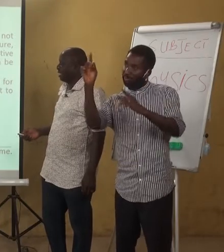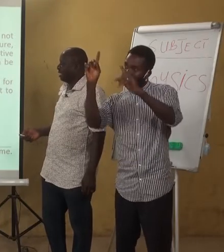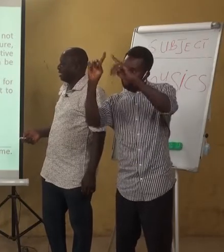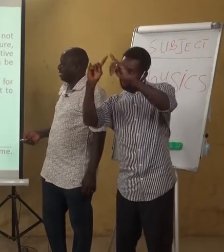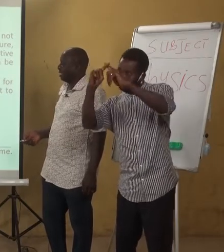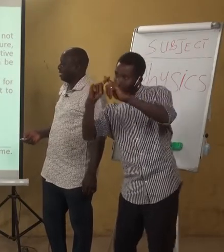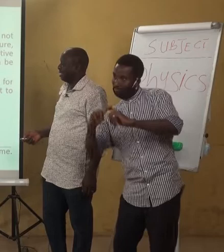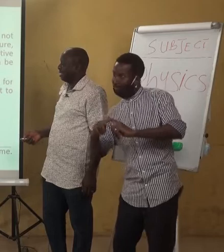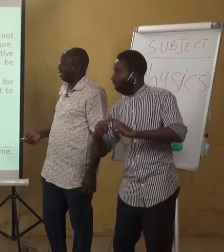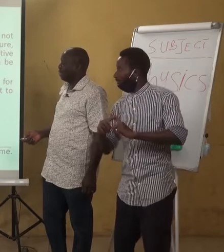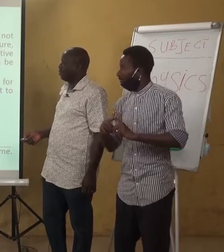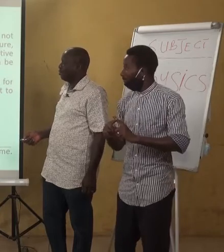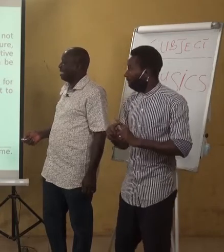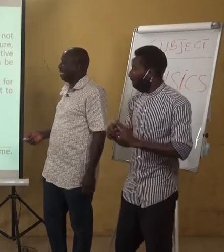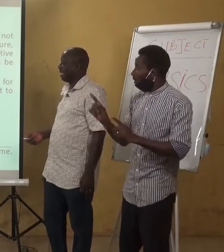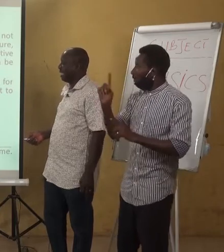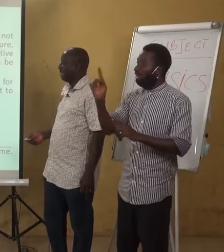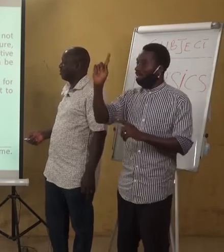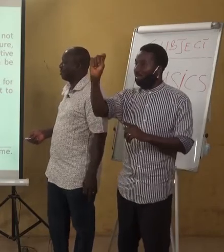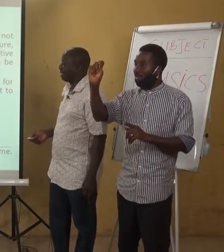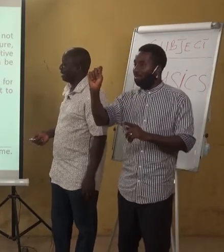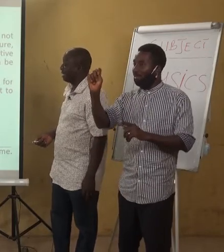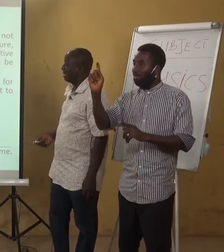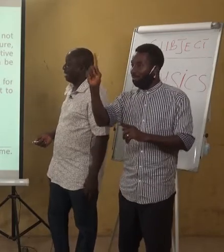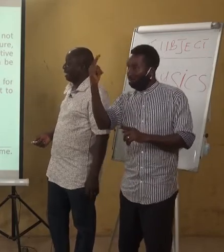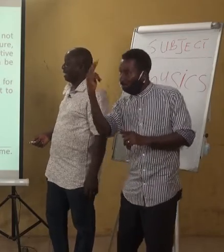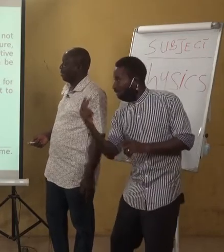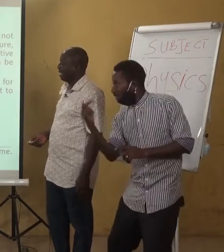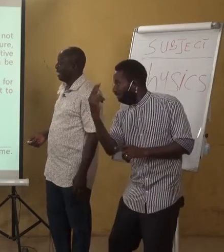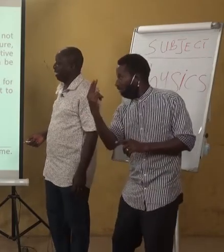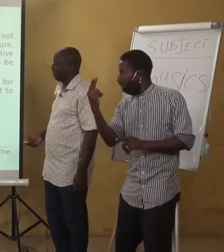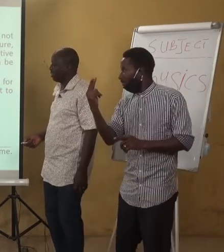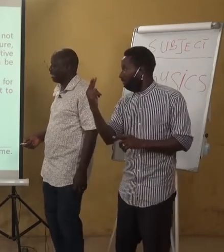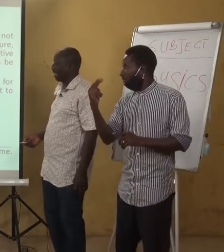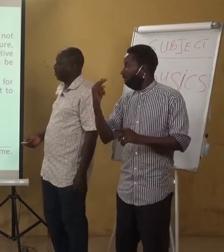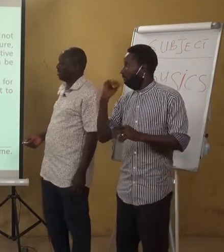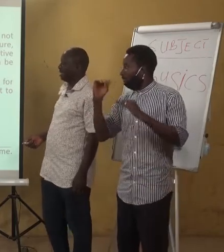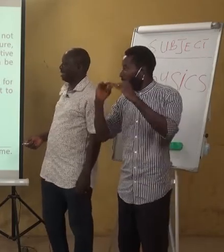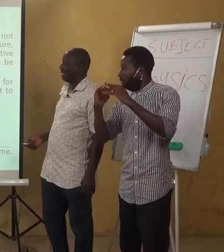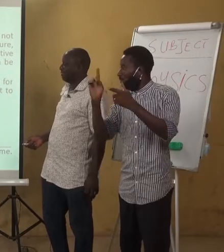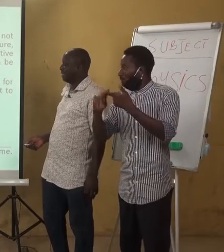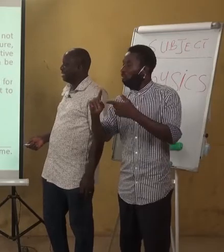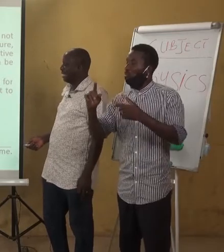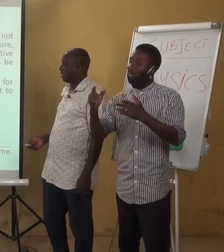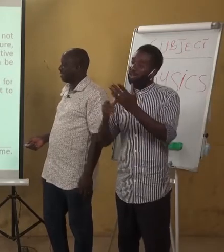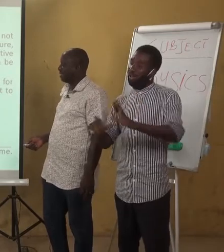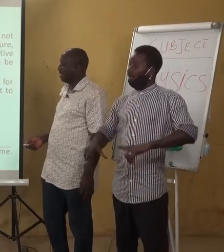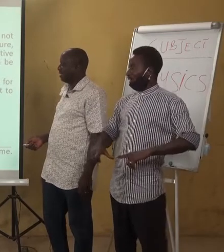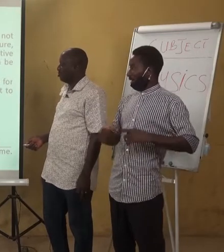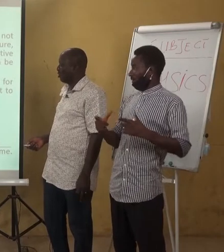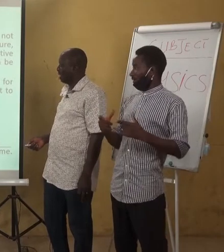lambda is equals to decay constant, and lambda, which is decay constant, is defined